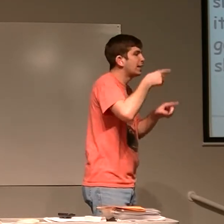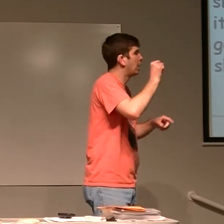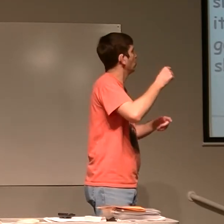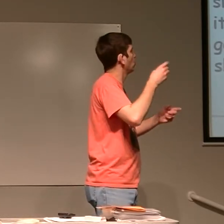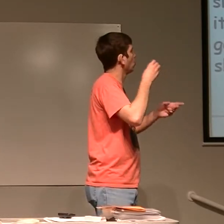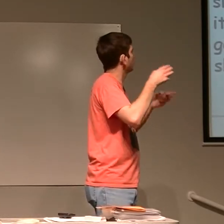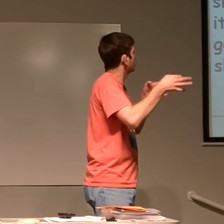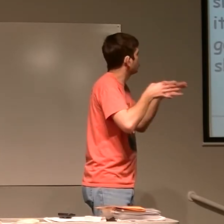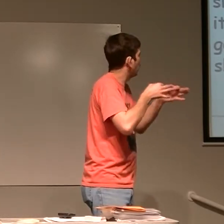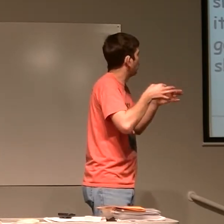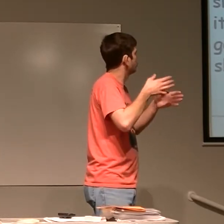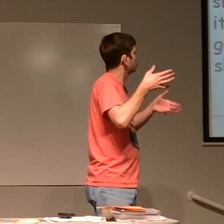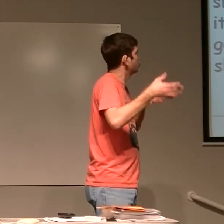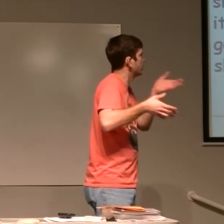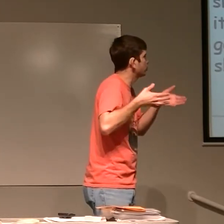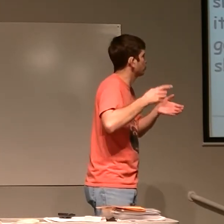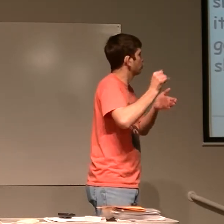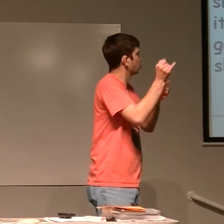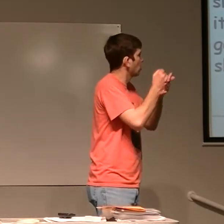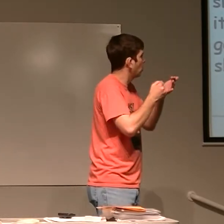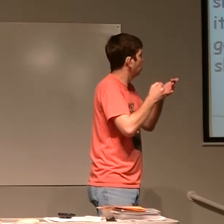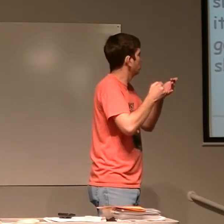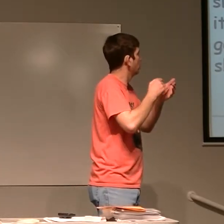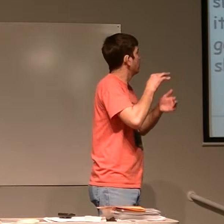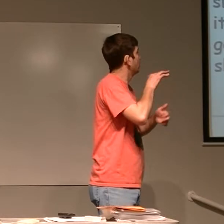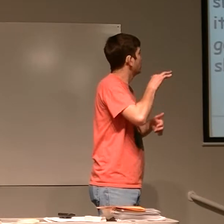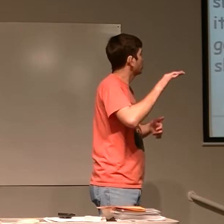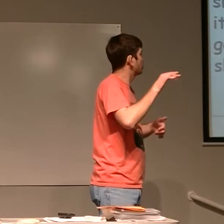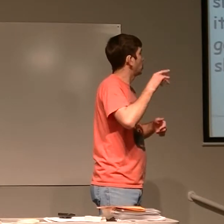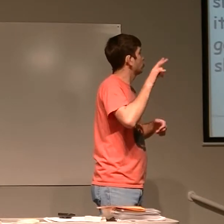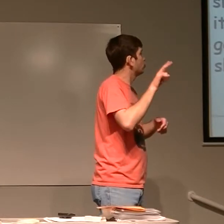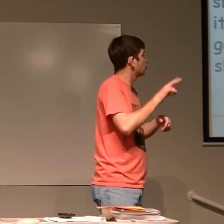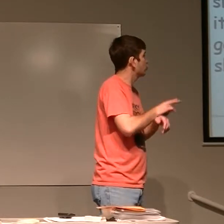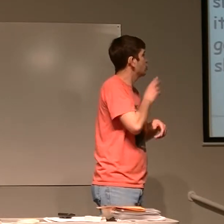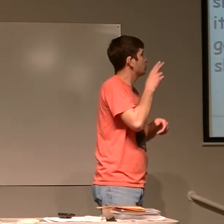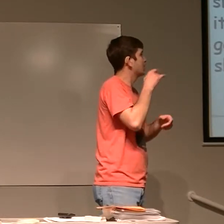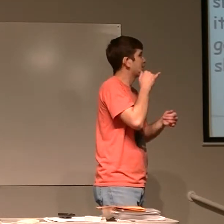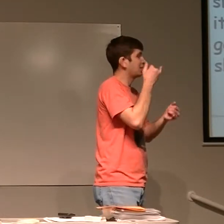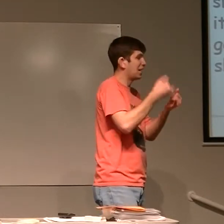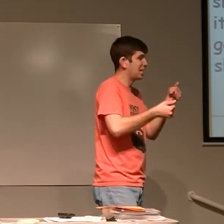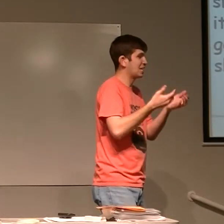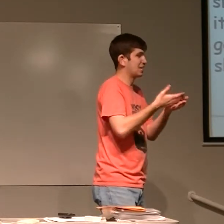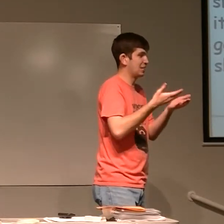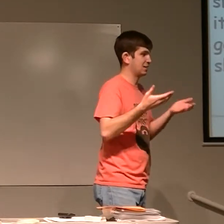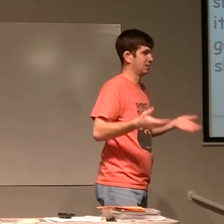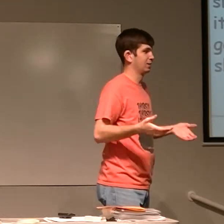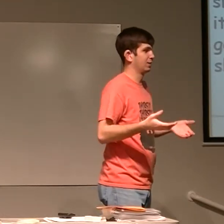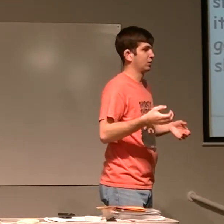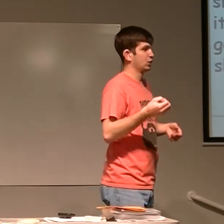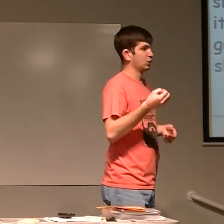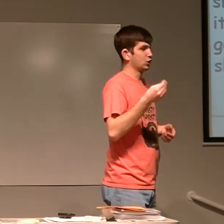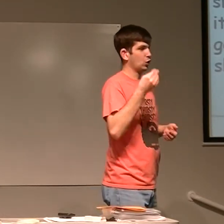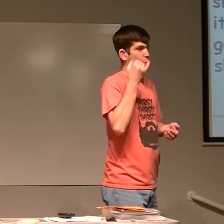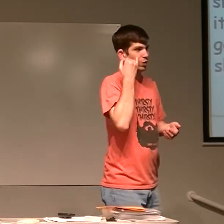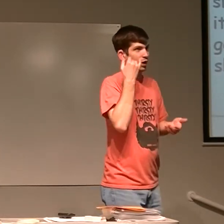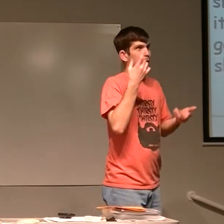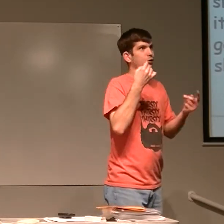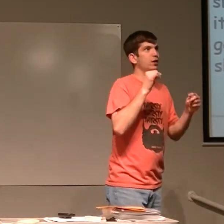out, or describe, gesture, draw. Finger spell just used to be at the last thing. So I'm trying